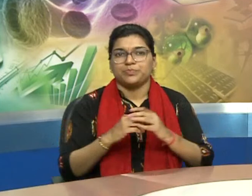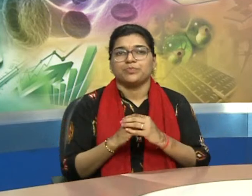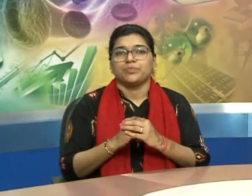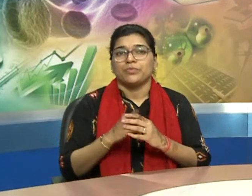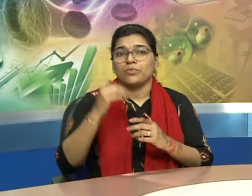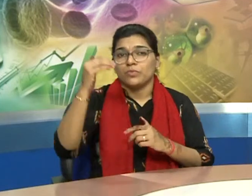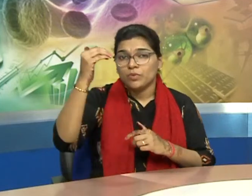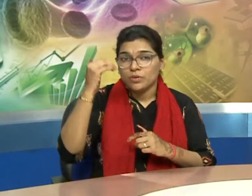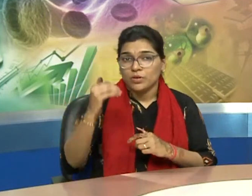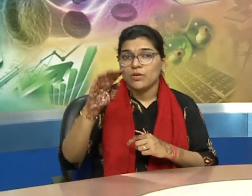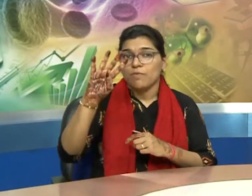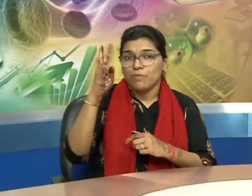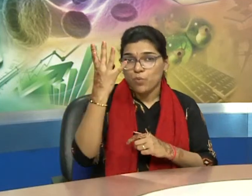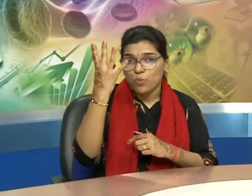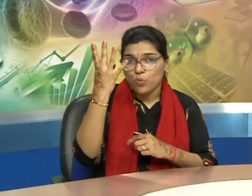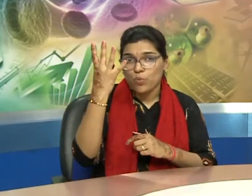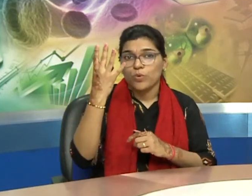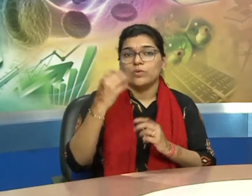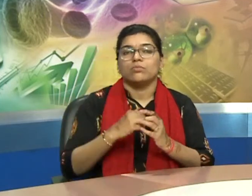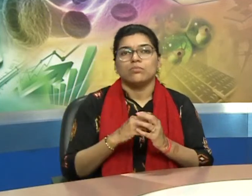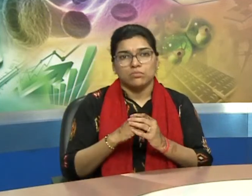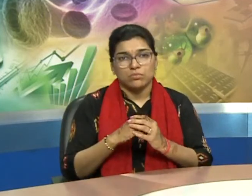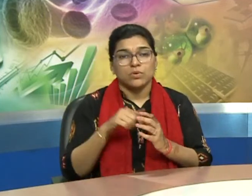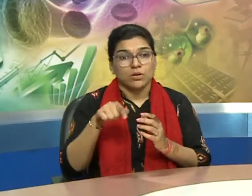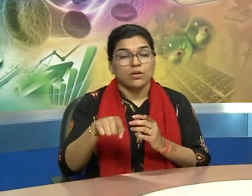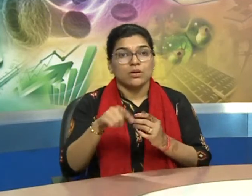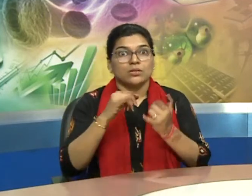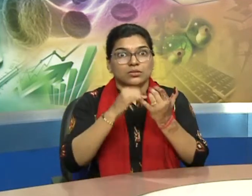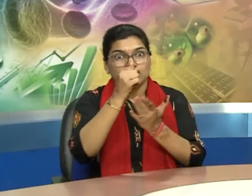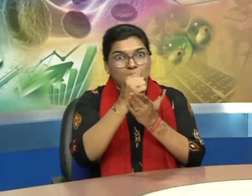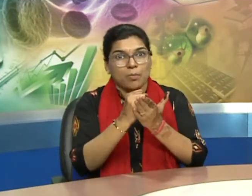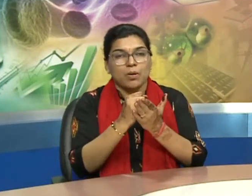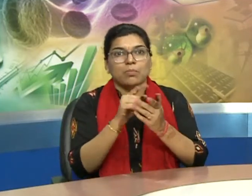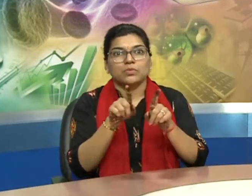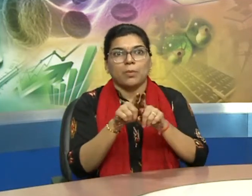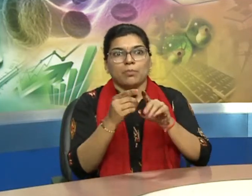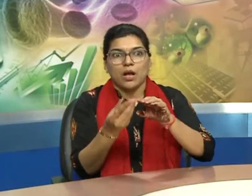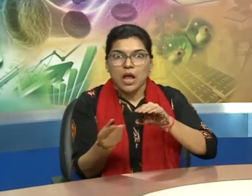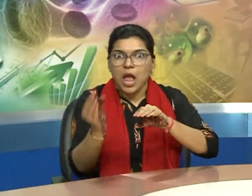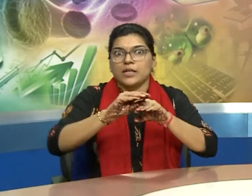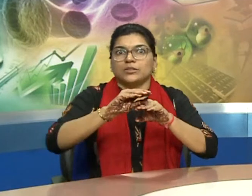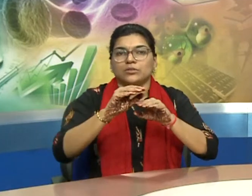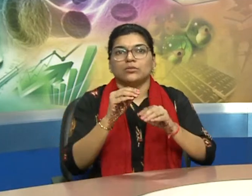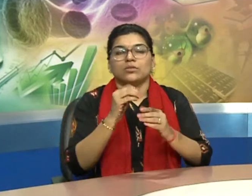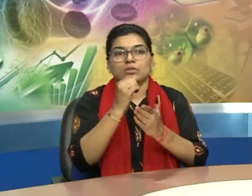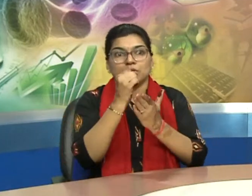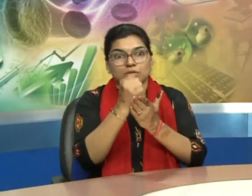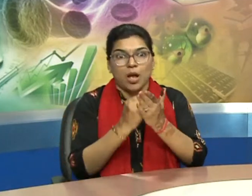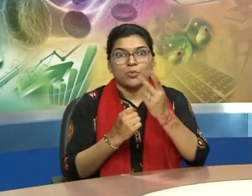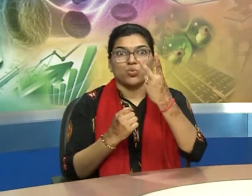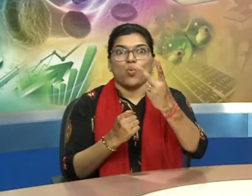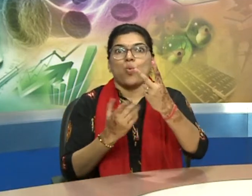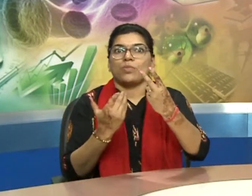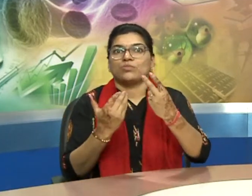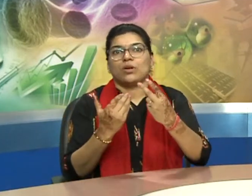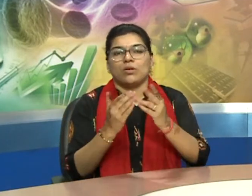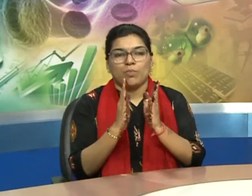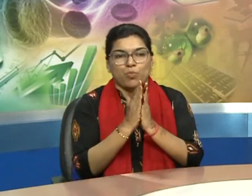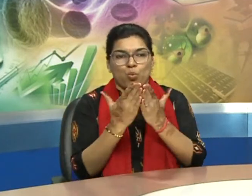And the next point explains about the courses in varied discipline. There are different subjects, studies happening in the